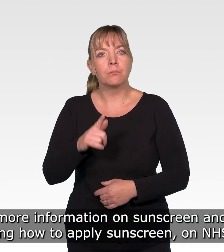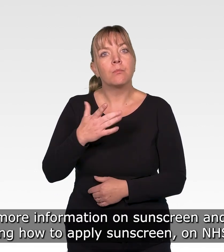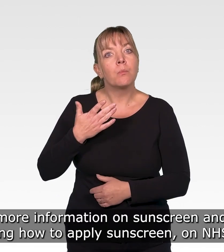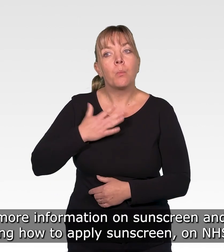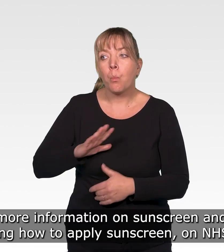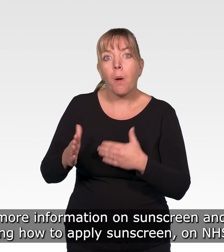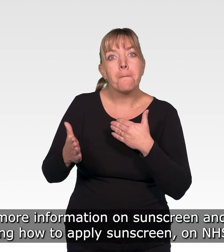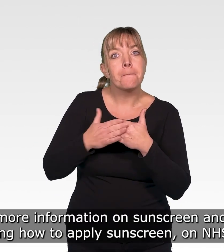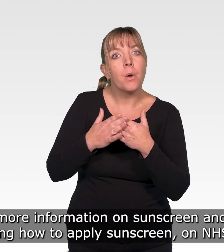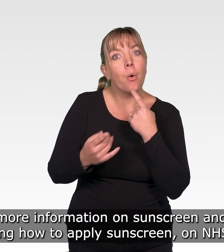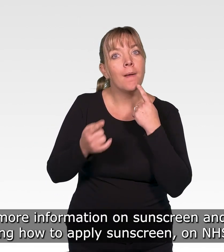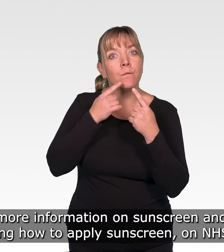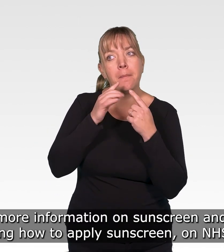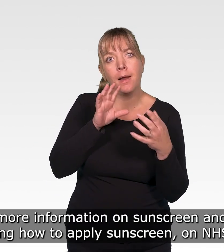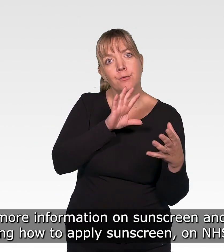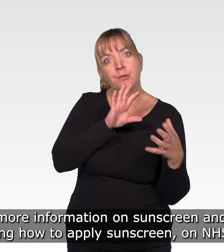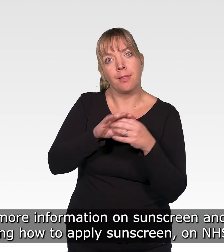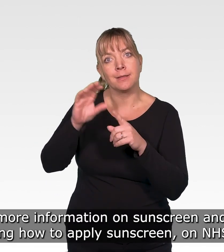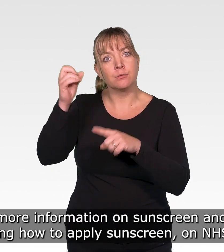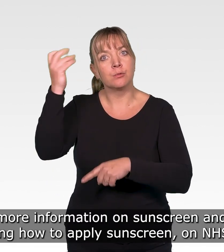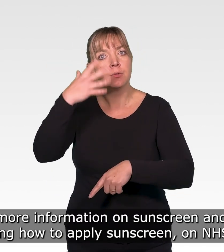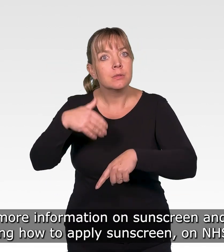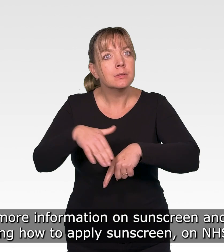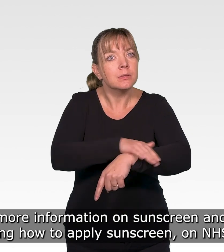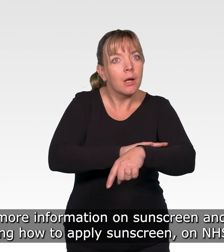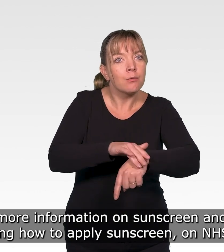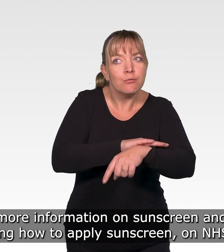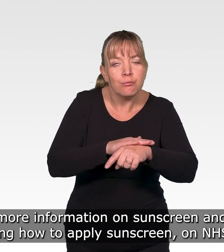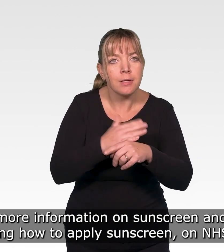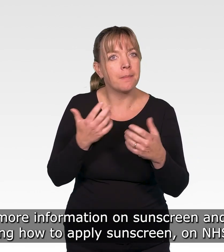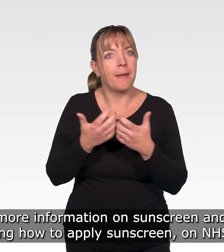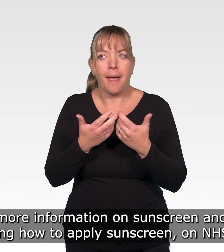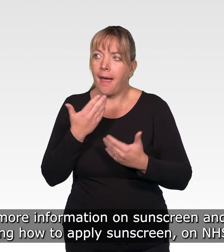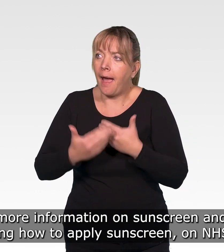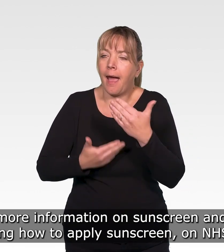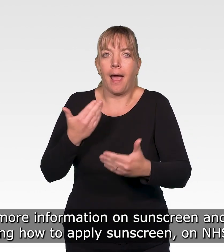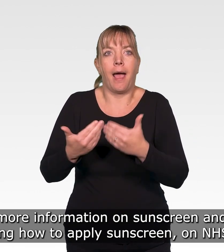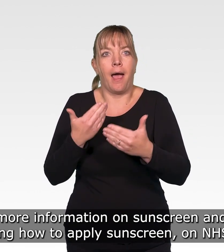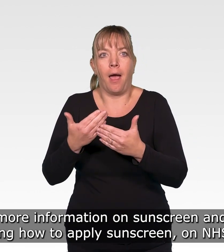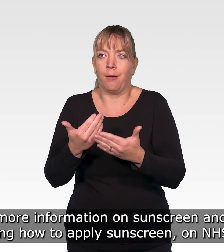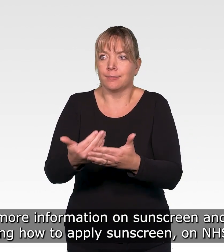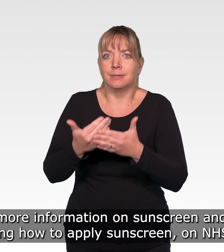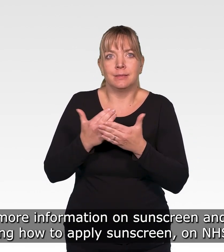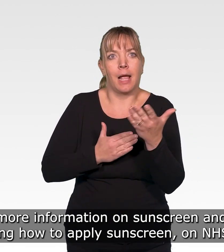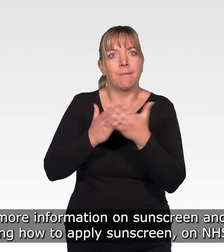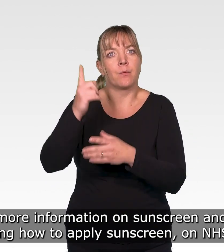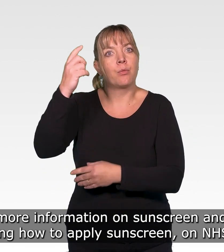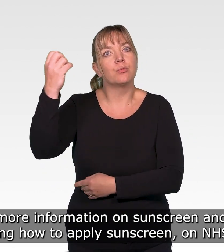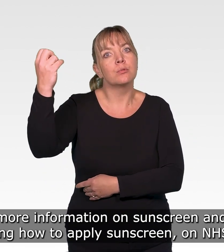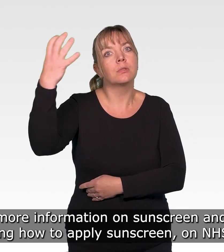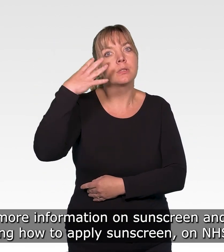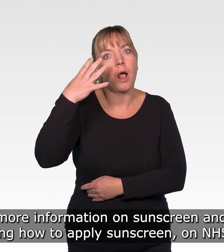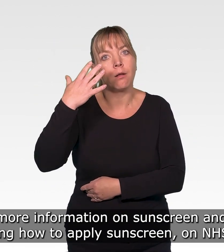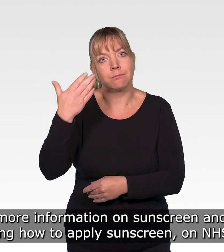You can find more information on sunscreen and sun safety, including how to apply sunscreen, on